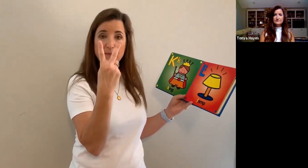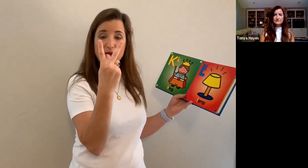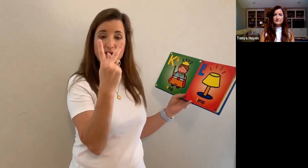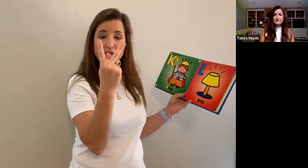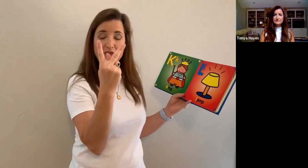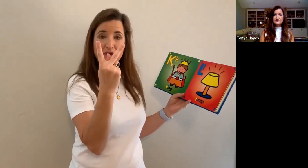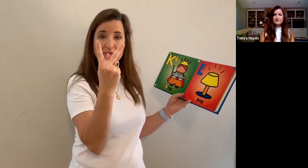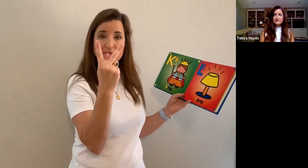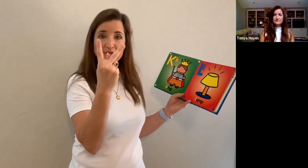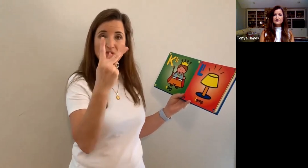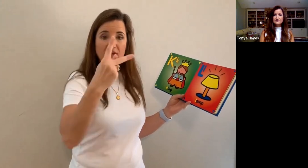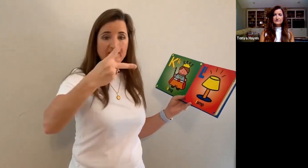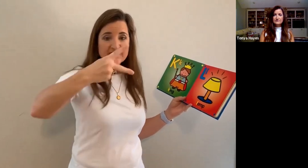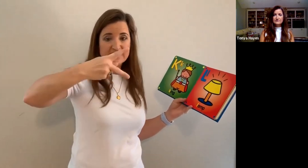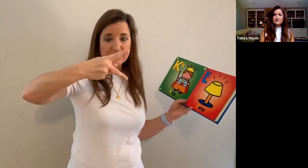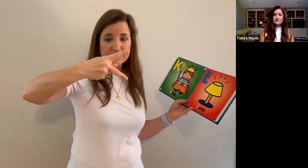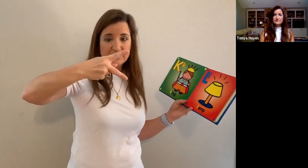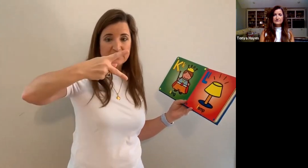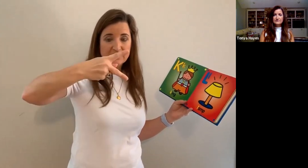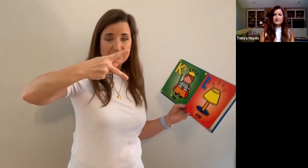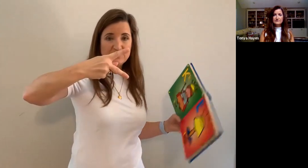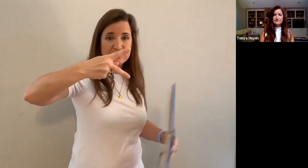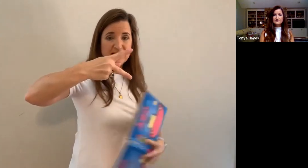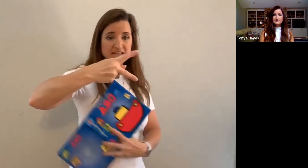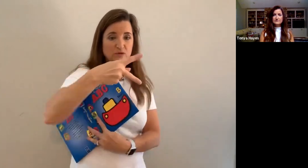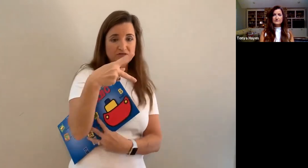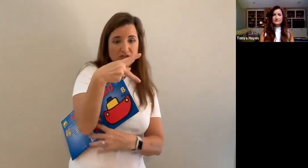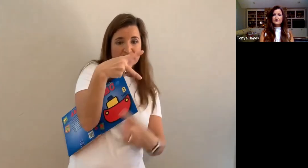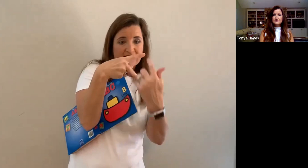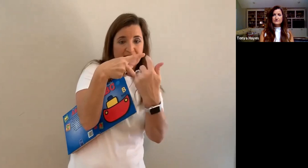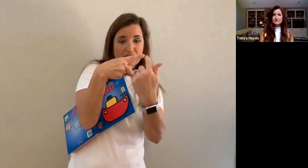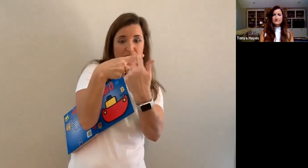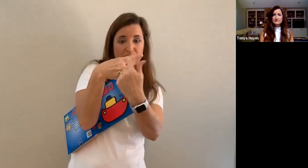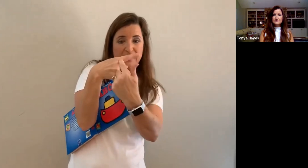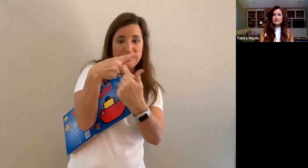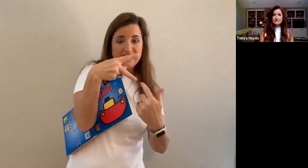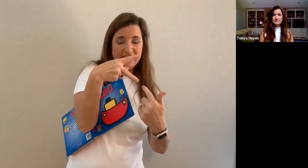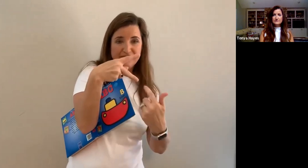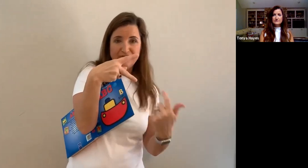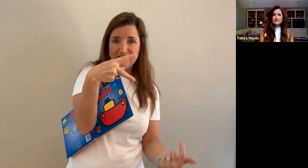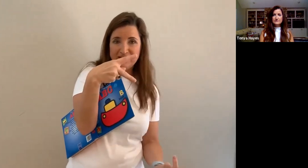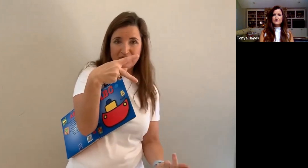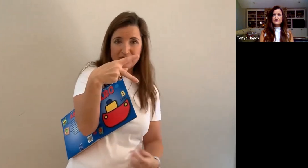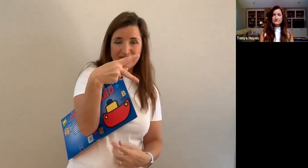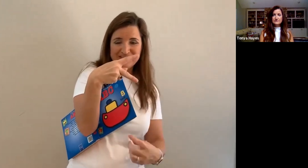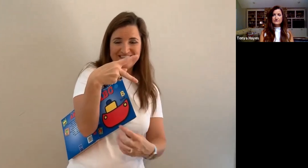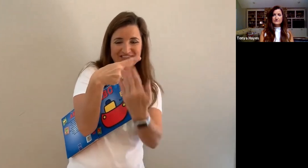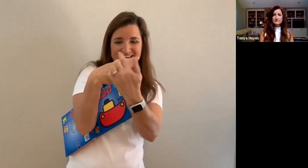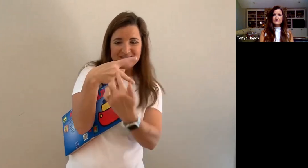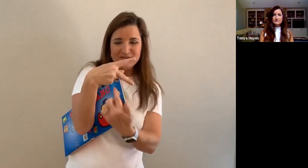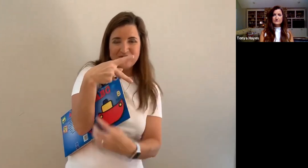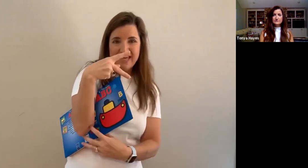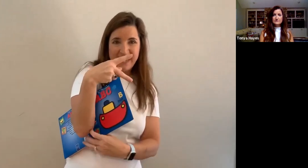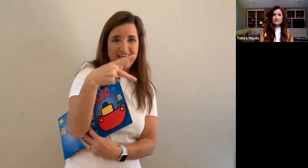K is a little tricky, 2 fingers up, your thumb in the middle, and then tilt it. You see, it sort of looks like a karate kick if you've done handwriting without